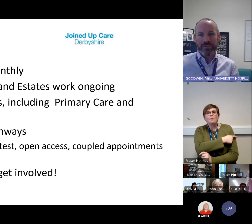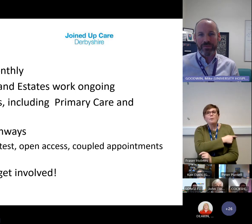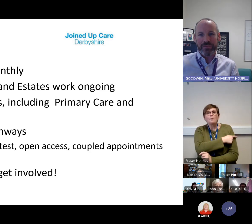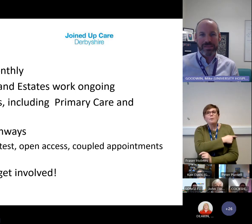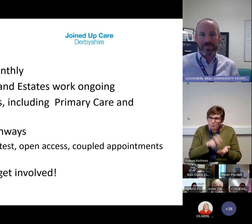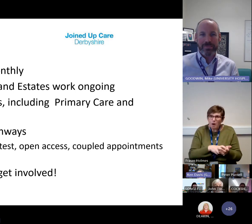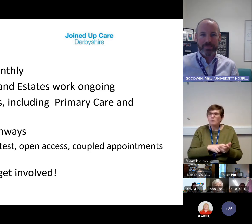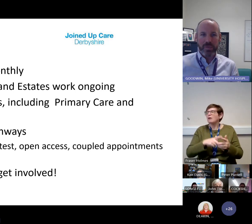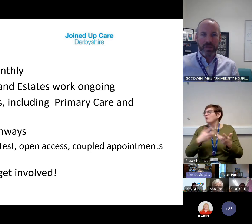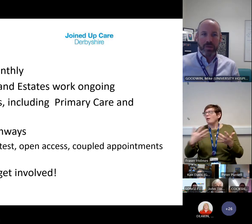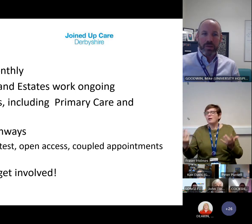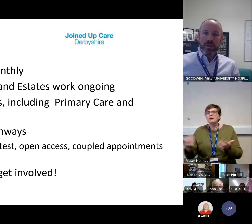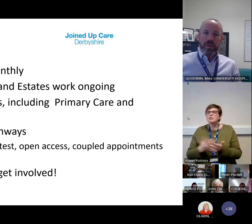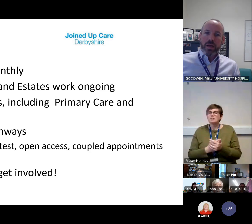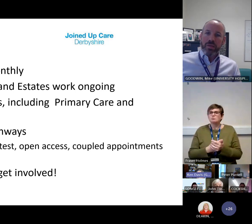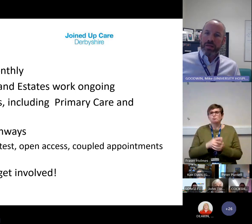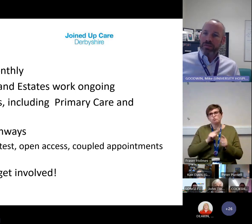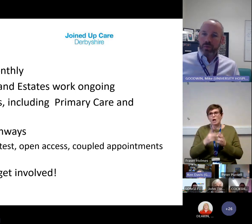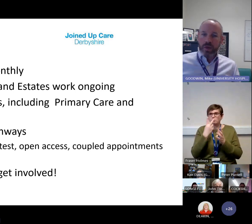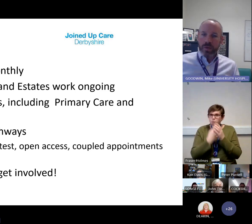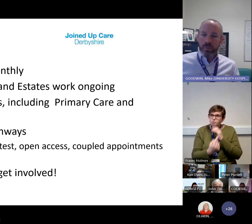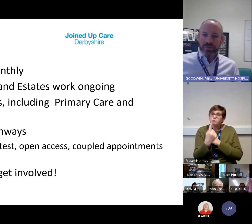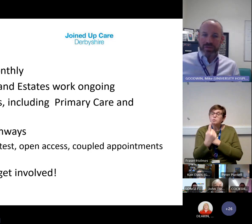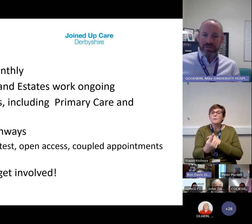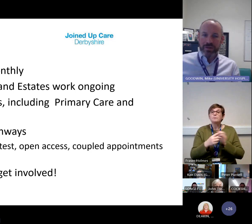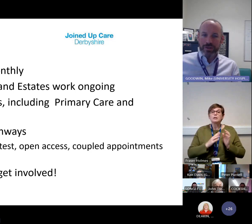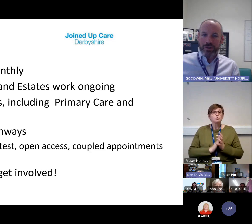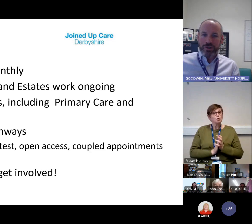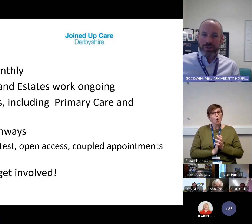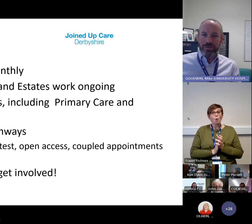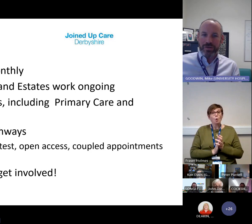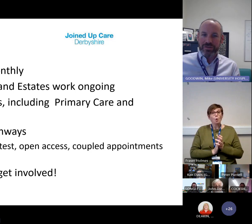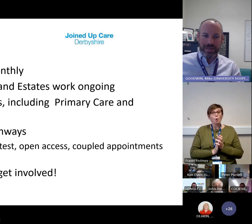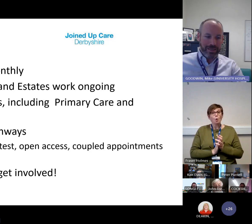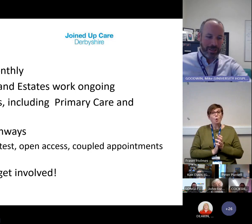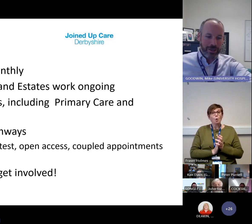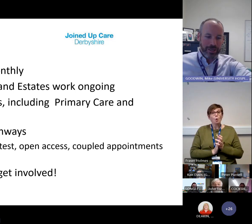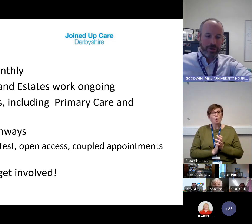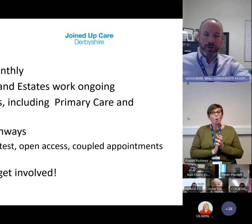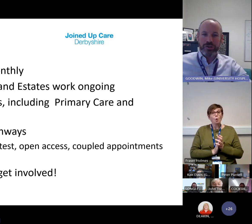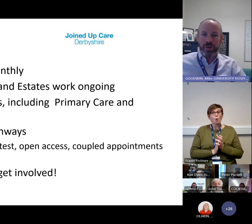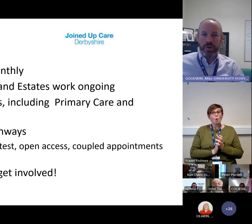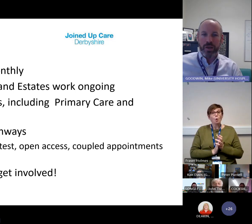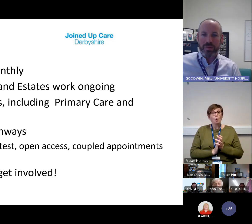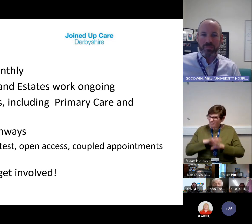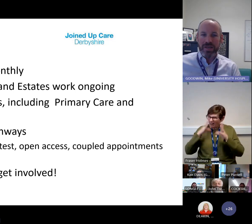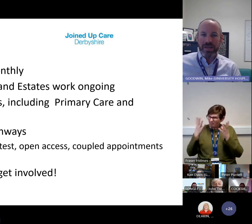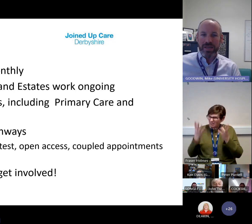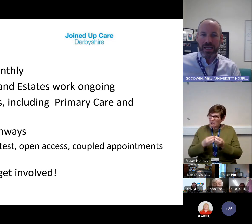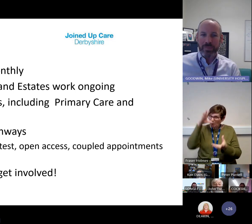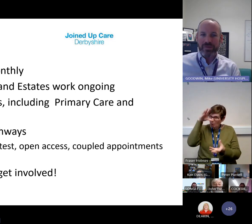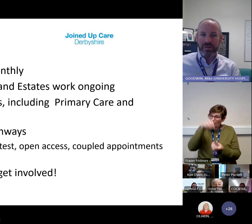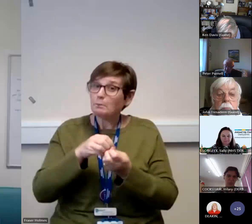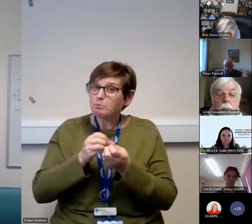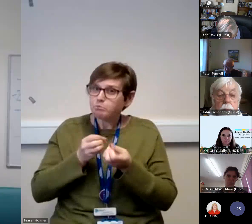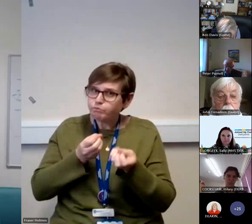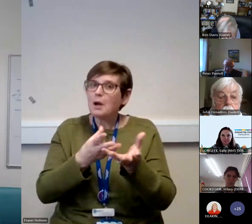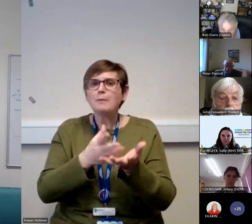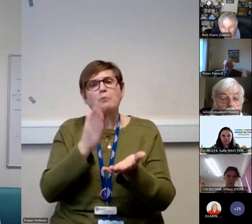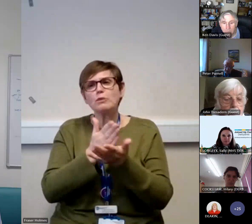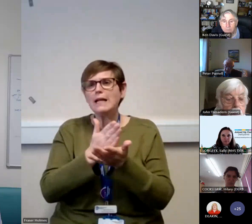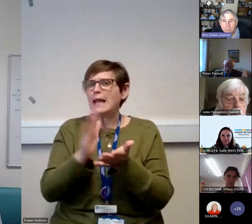different parts of our system. That's all I wanted to cover, Sally, in a nutshell, but I'd be really happy to